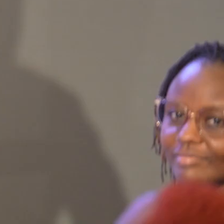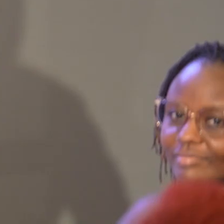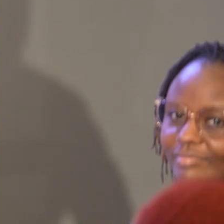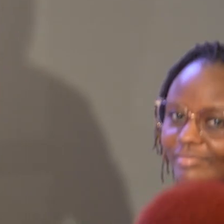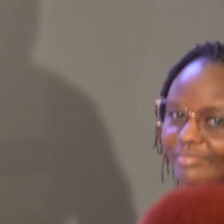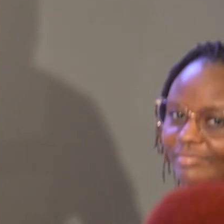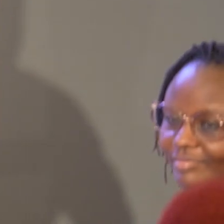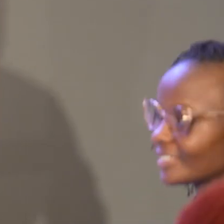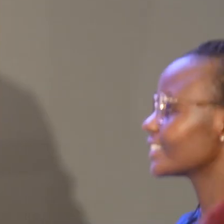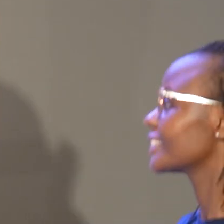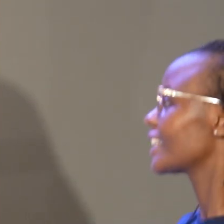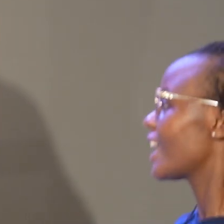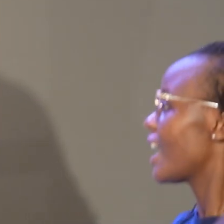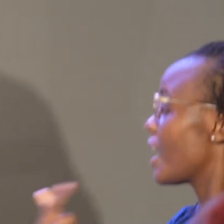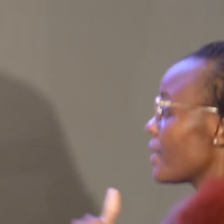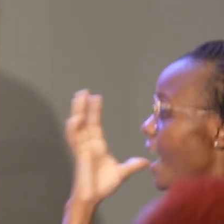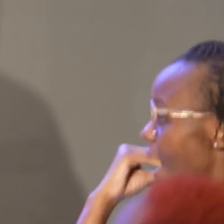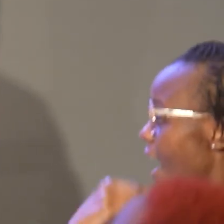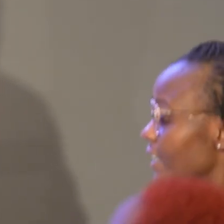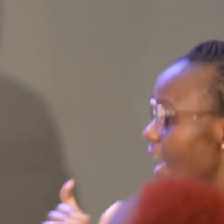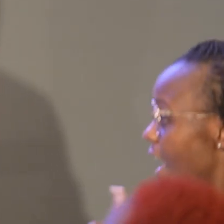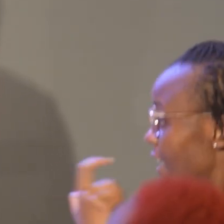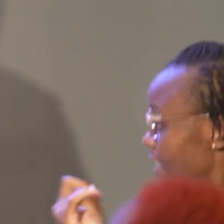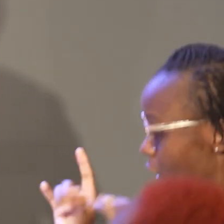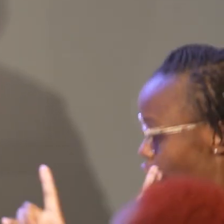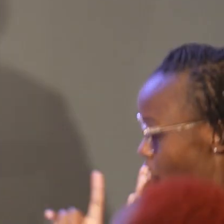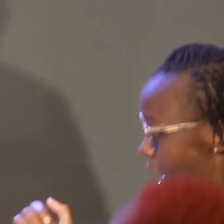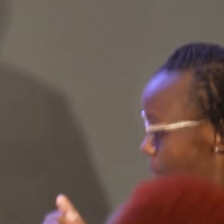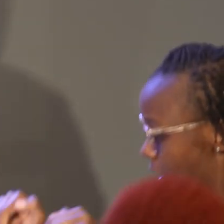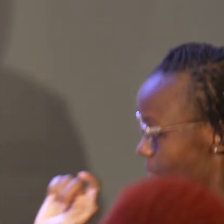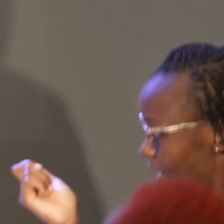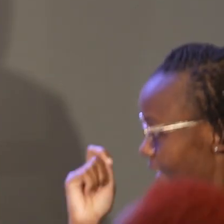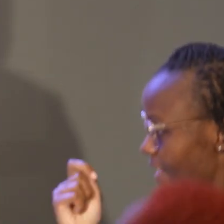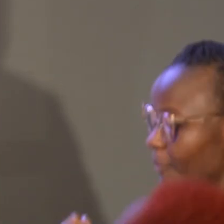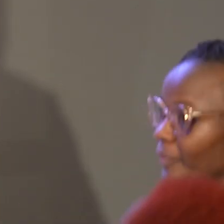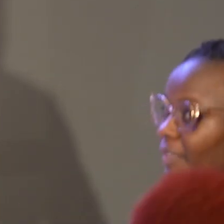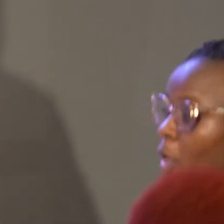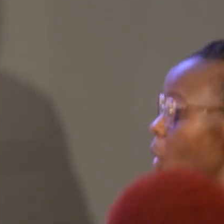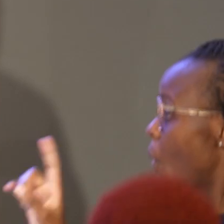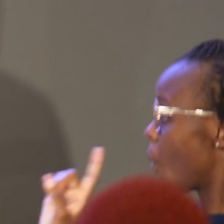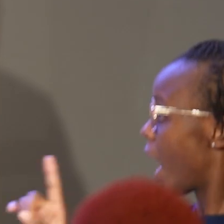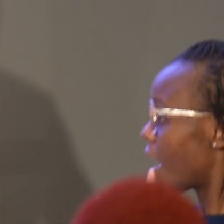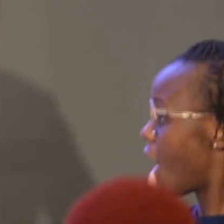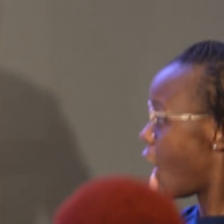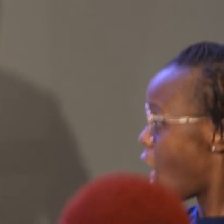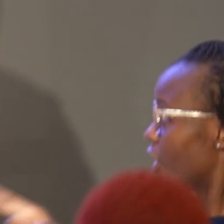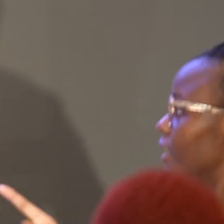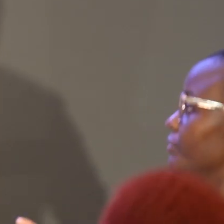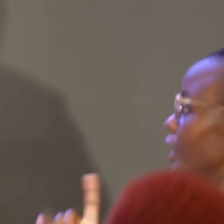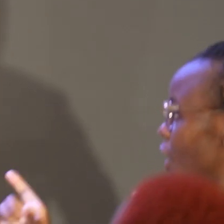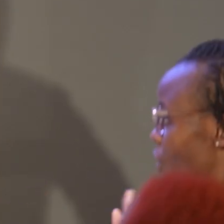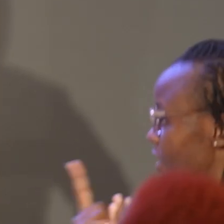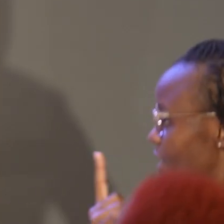heard of a new law which came into force recently here in Kenya. And one of the provisions says that